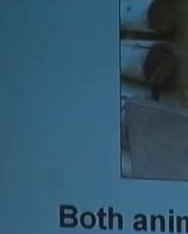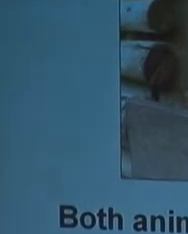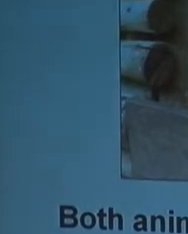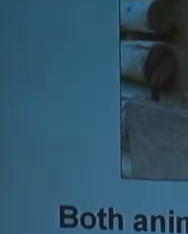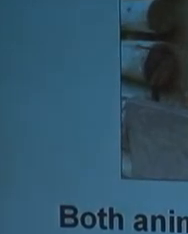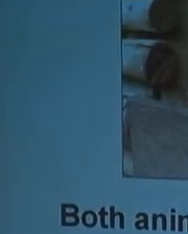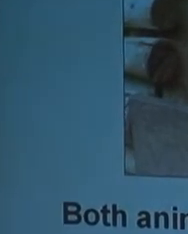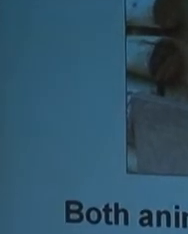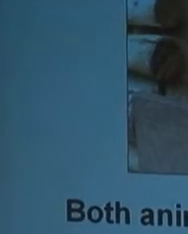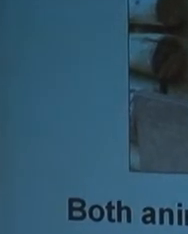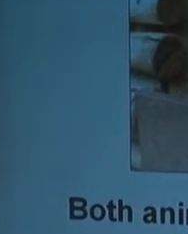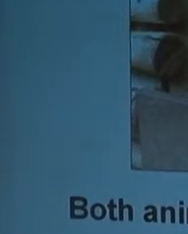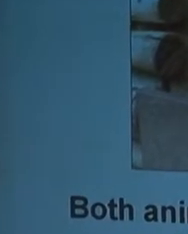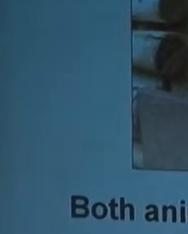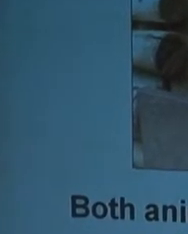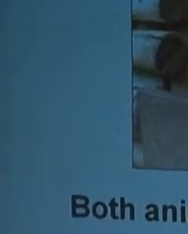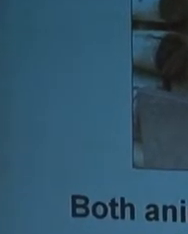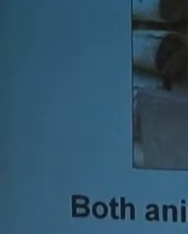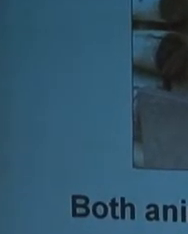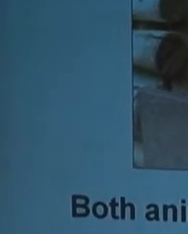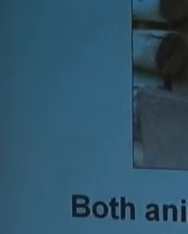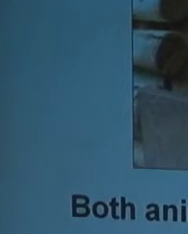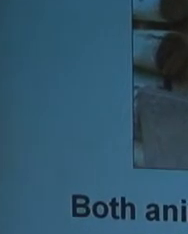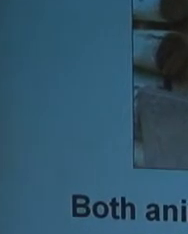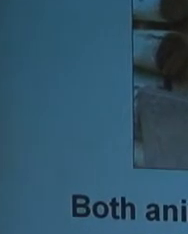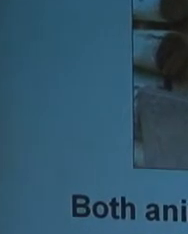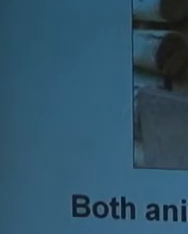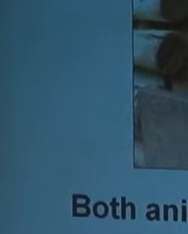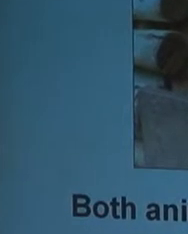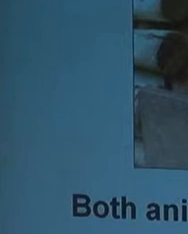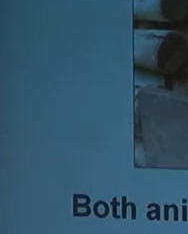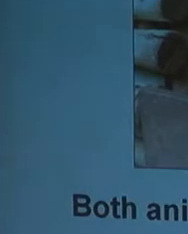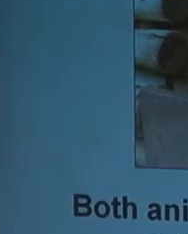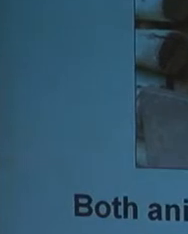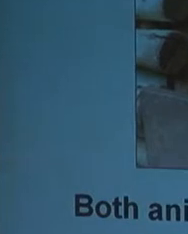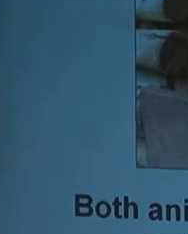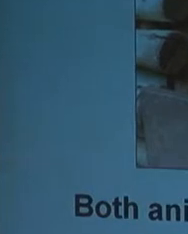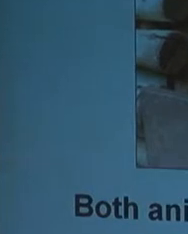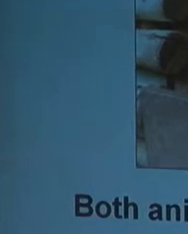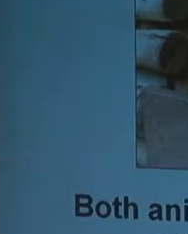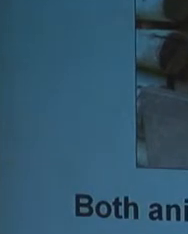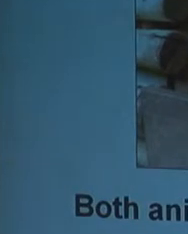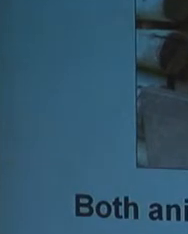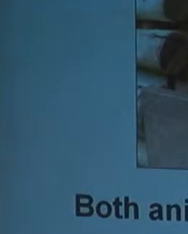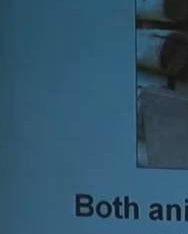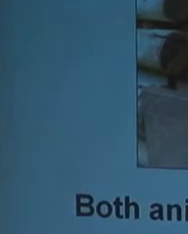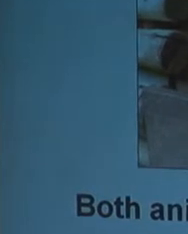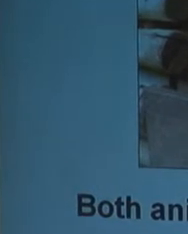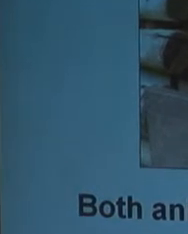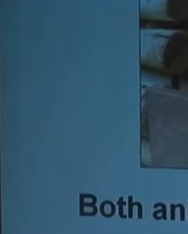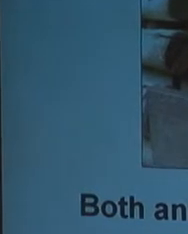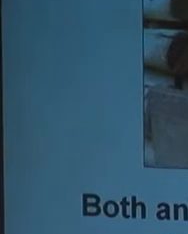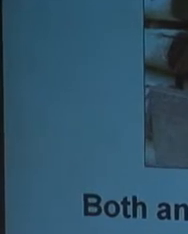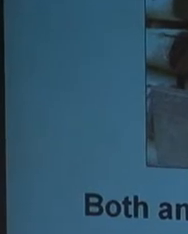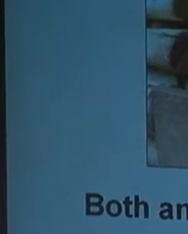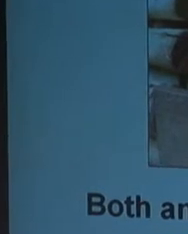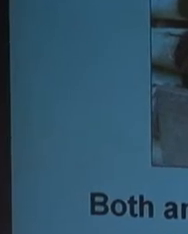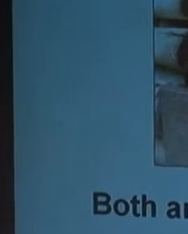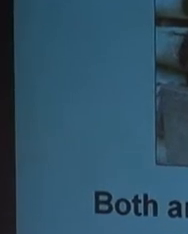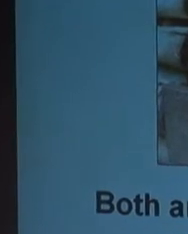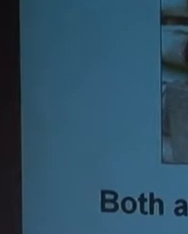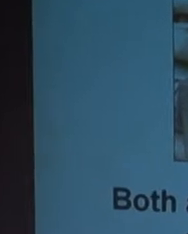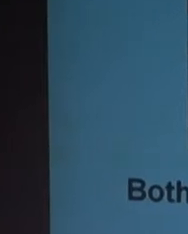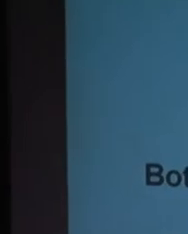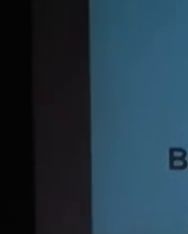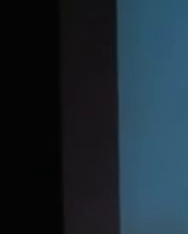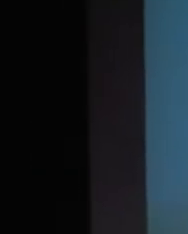thinking really works, especially like, you know, medical diagnosis, because you can kind of go, I had this one over here and that one over here, and this is kind of